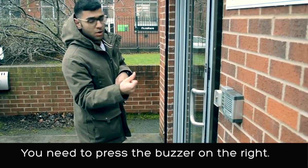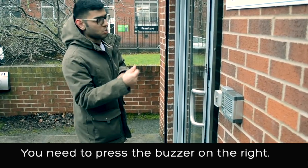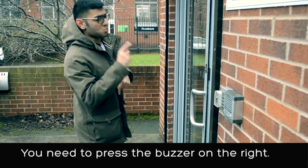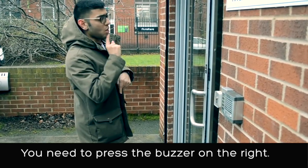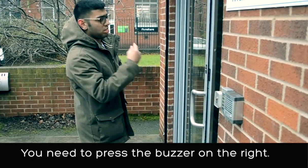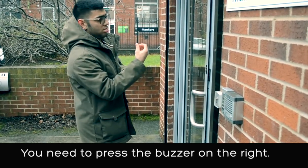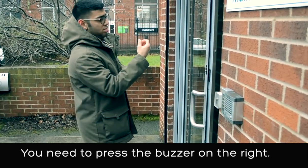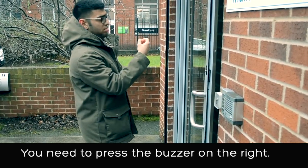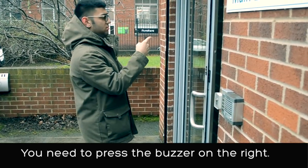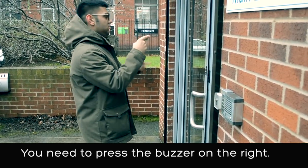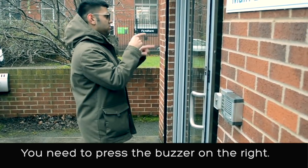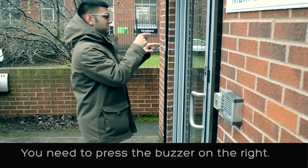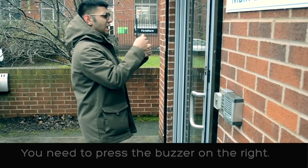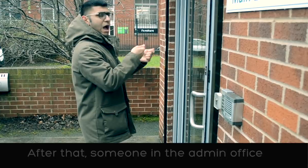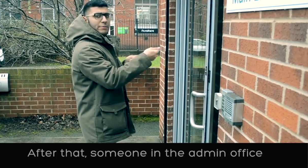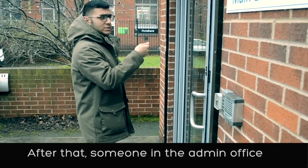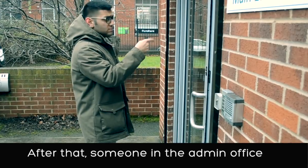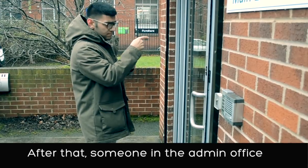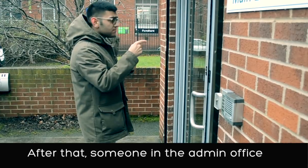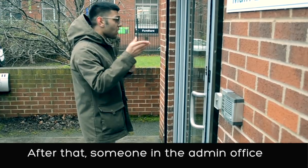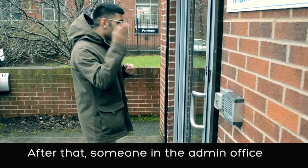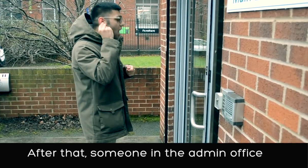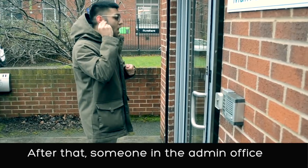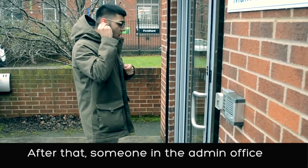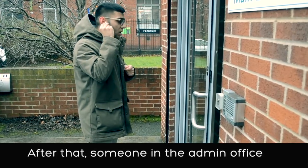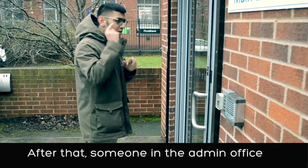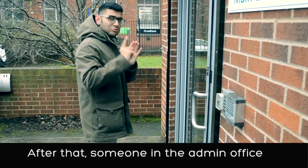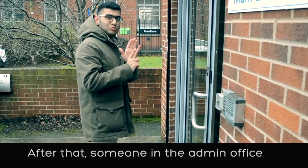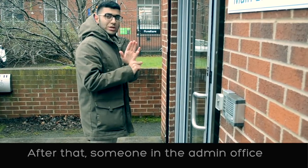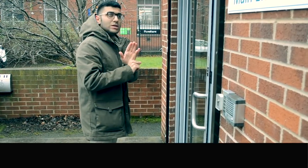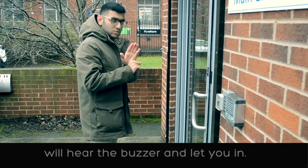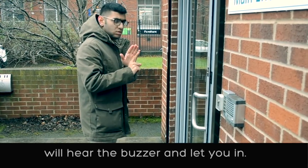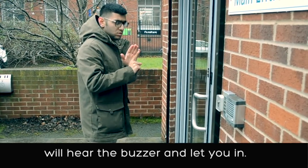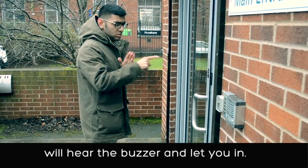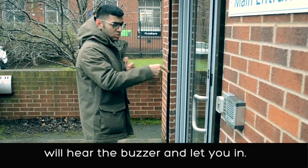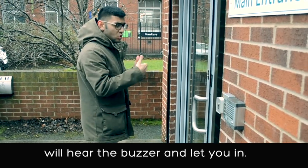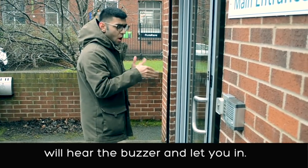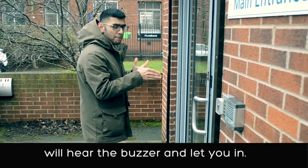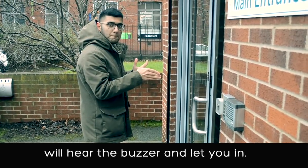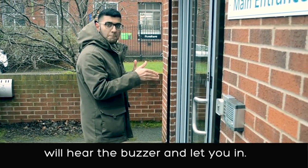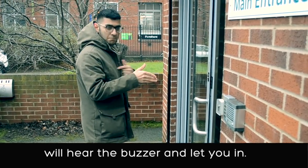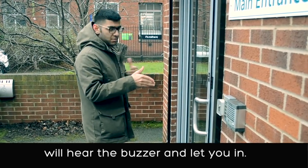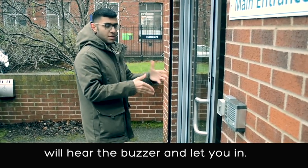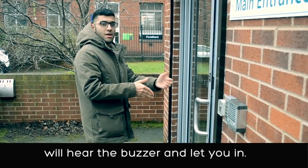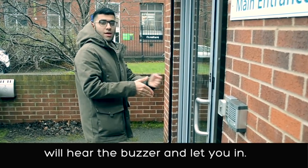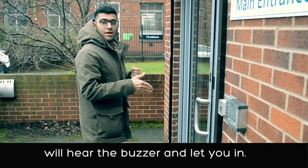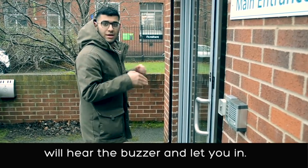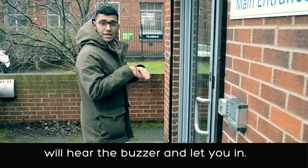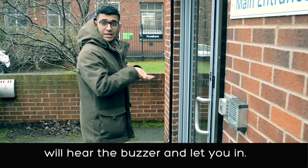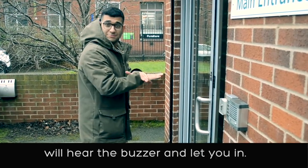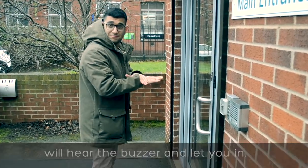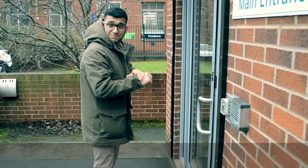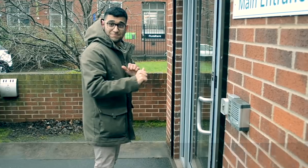to press the buzzer on the right. After that, someone in the admin office will hear the buzzer and let you in.